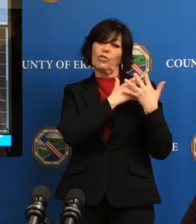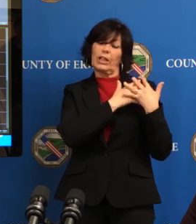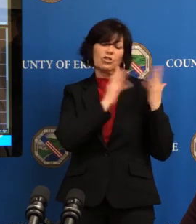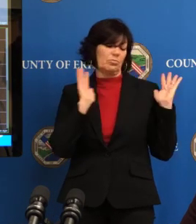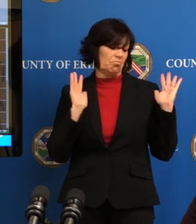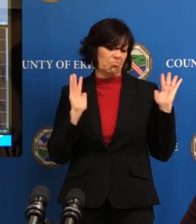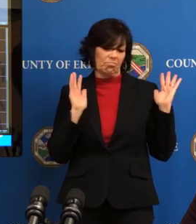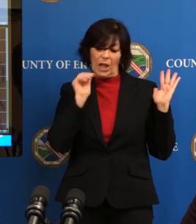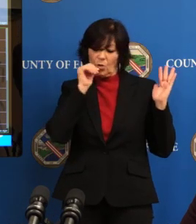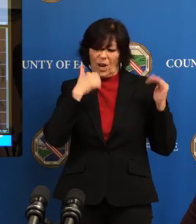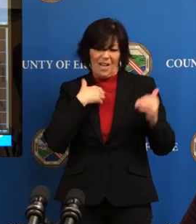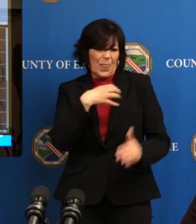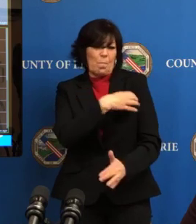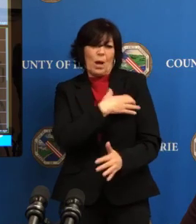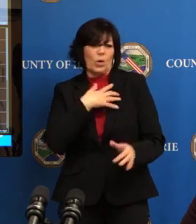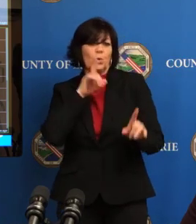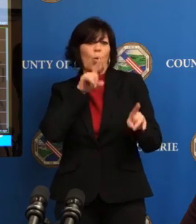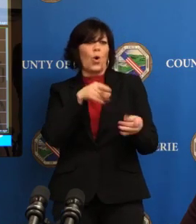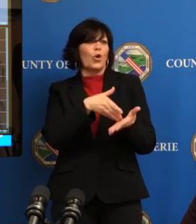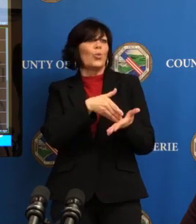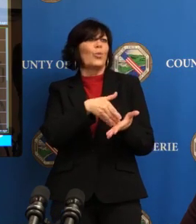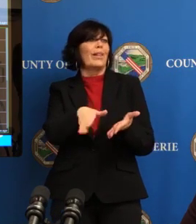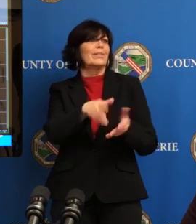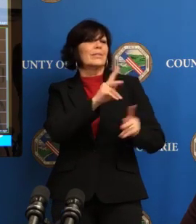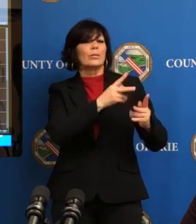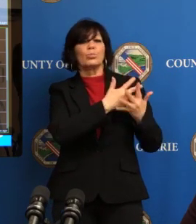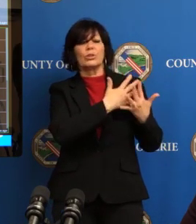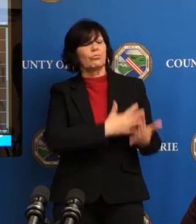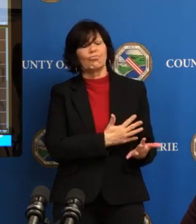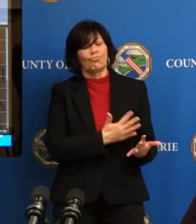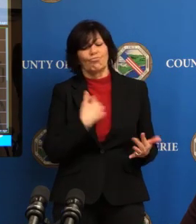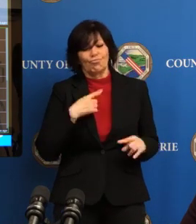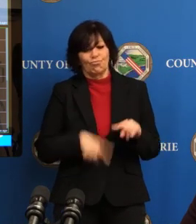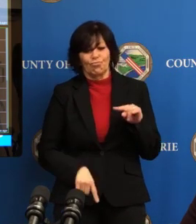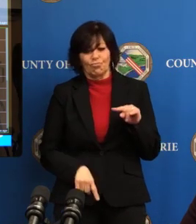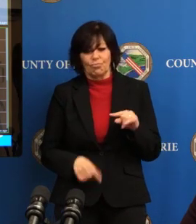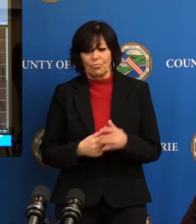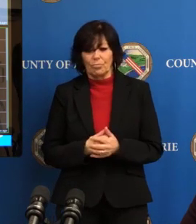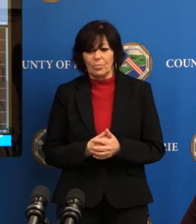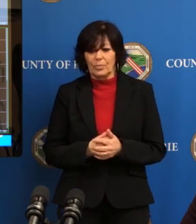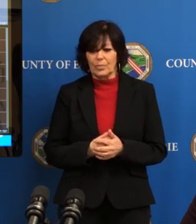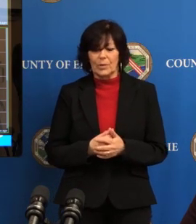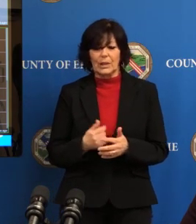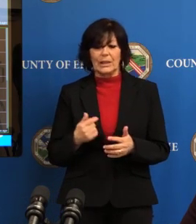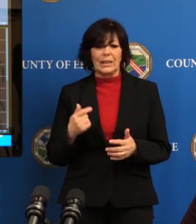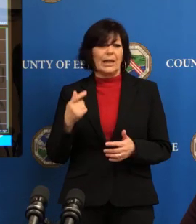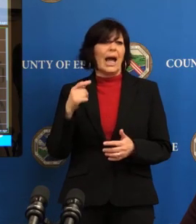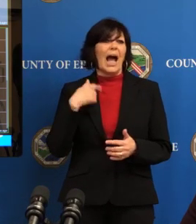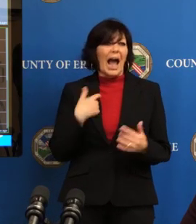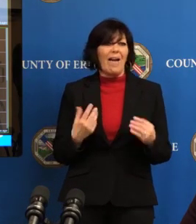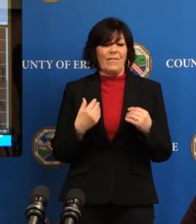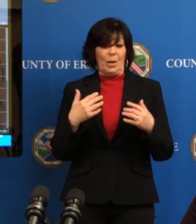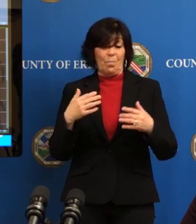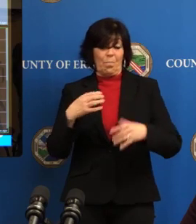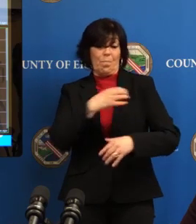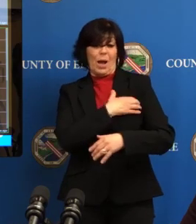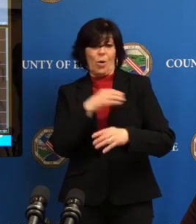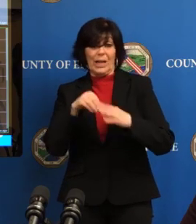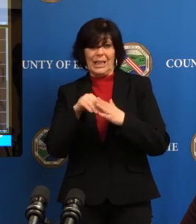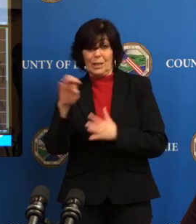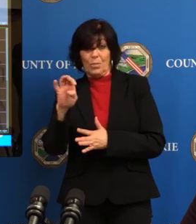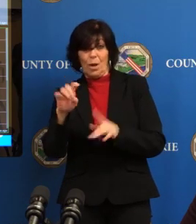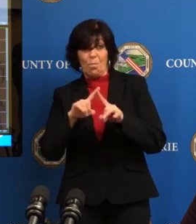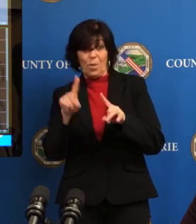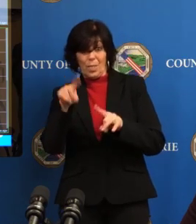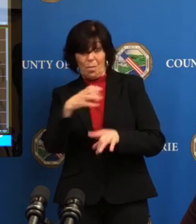I do not have the power to order that. There are certain powers I have in a state of emergency, but I do not have the power to